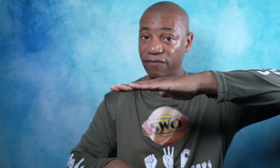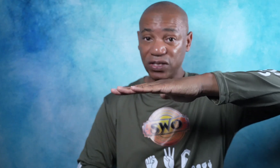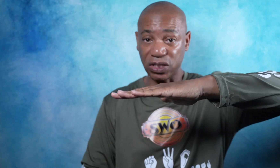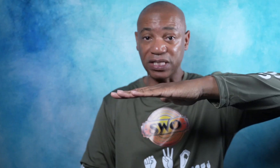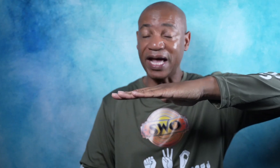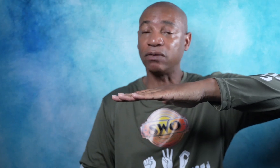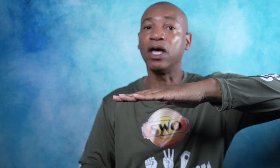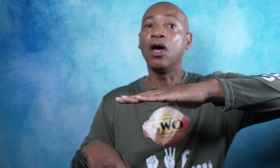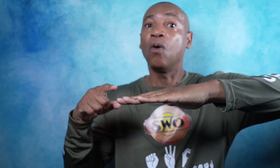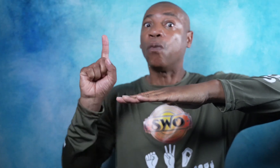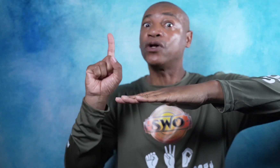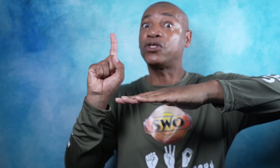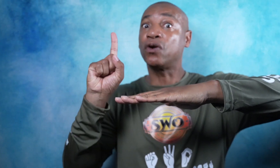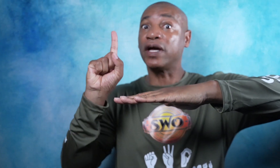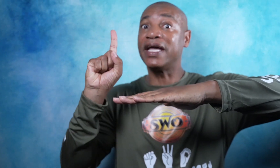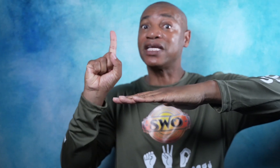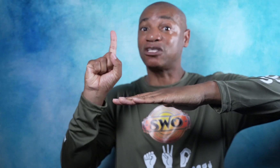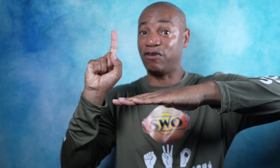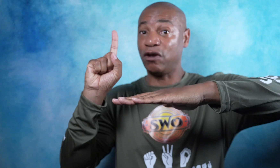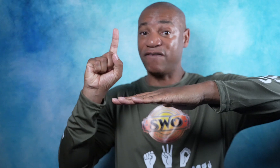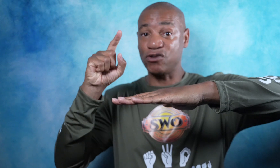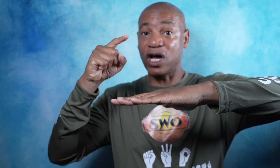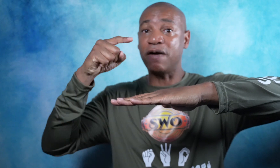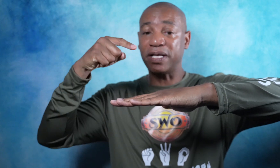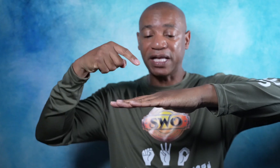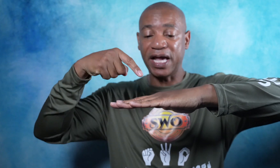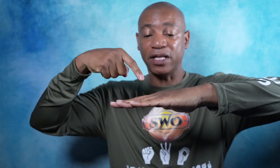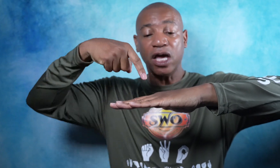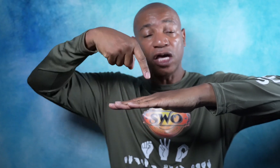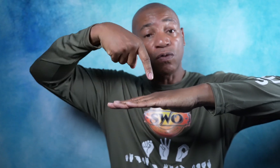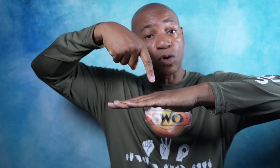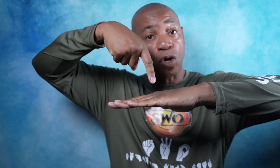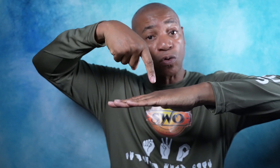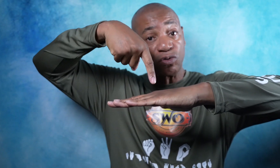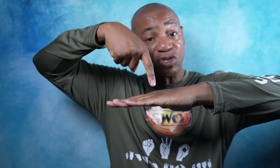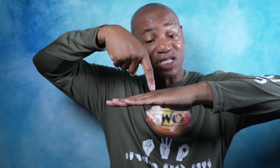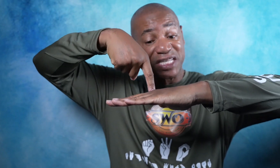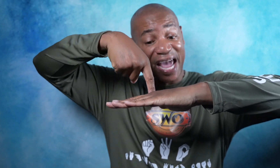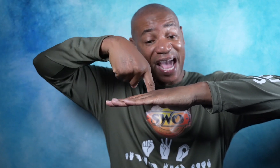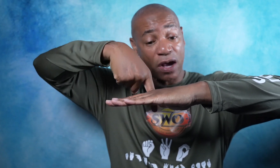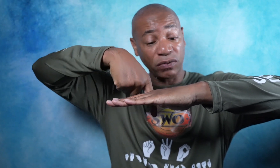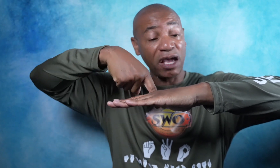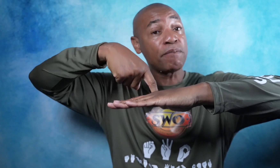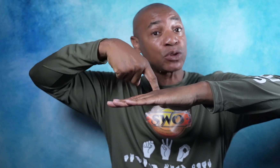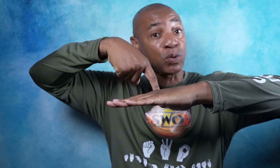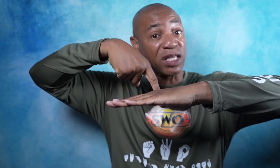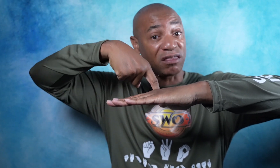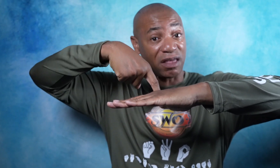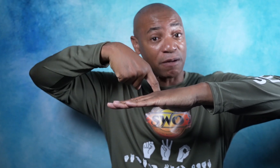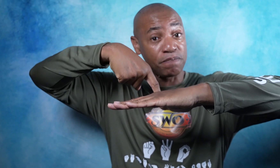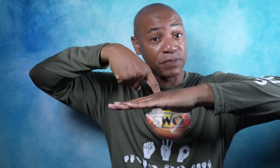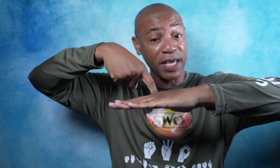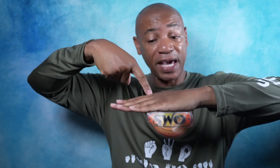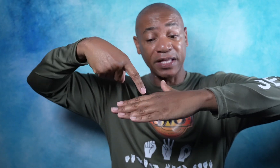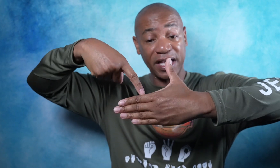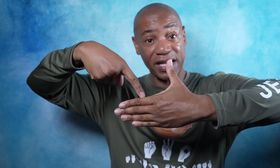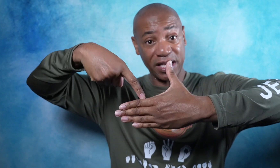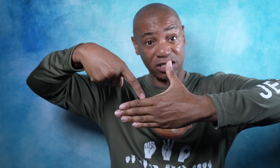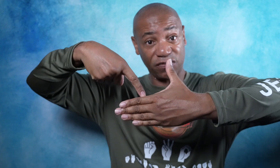facing down. With your index finger of your dominant hand, it will go down in between the thumb and the index